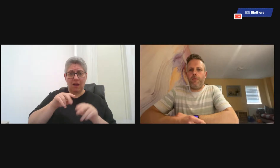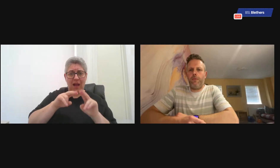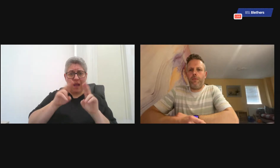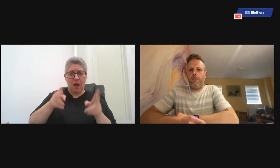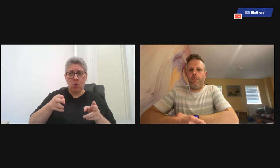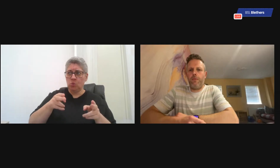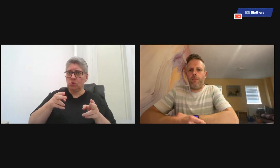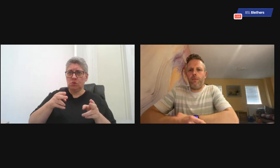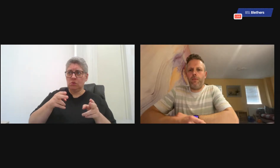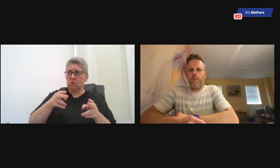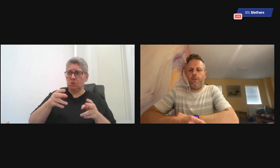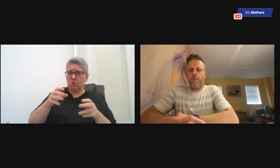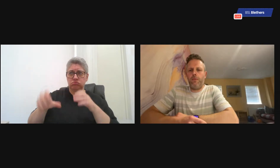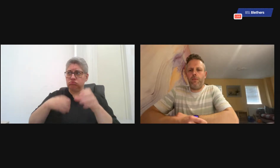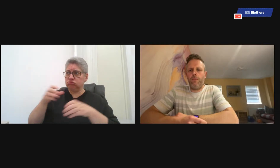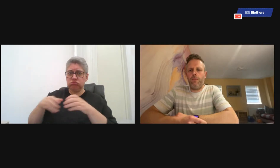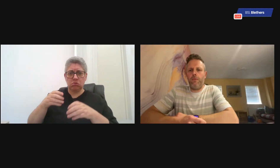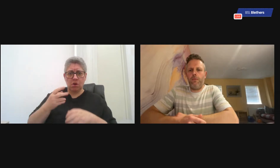So